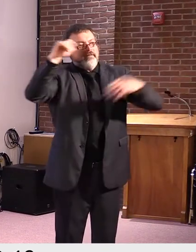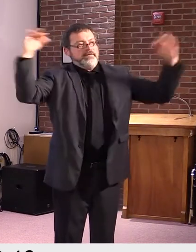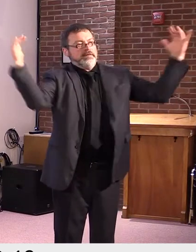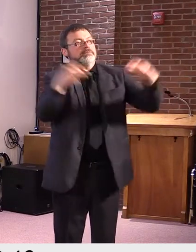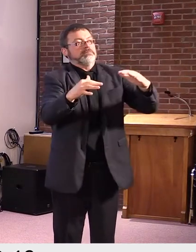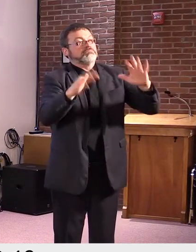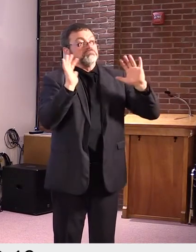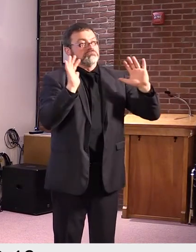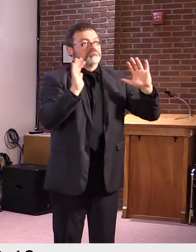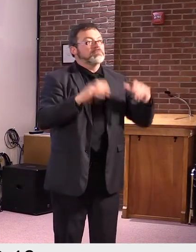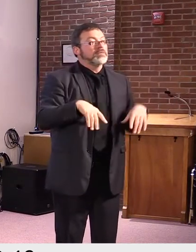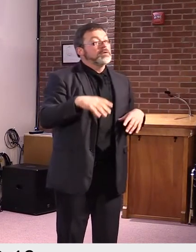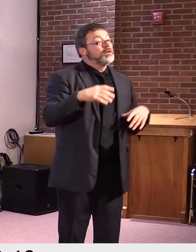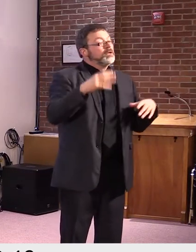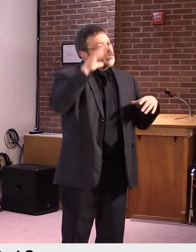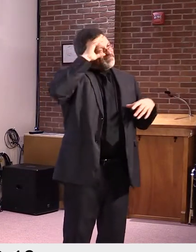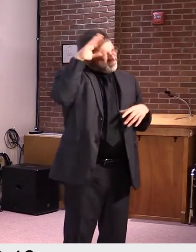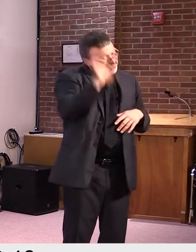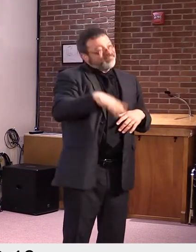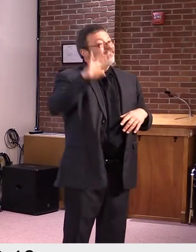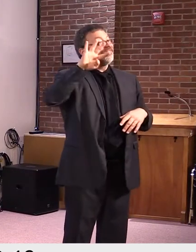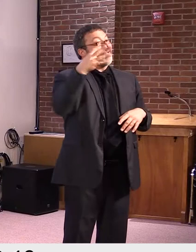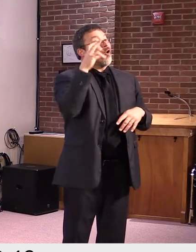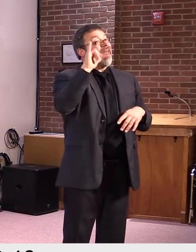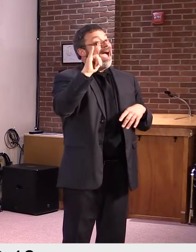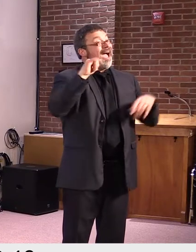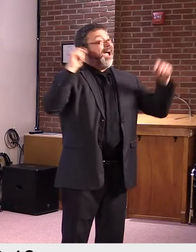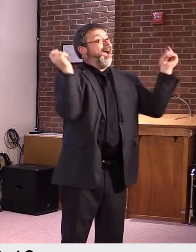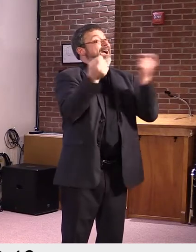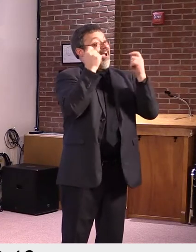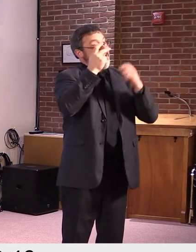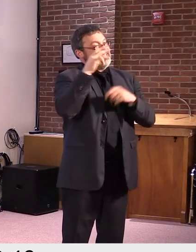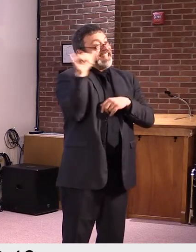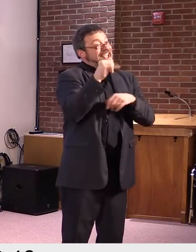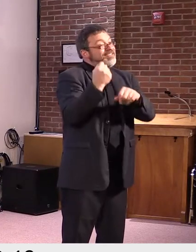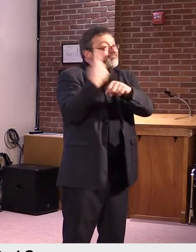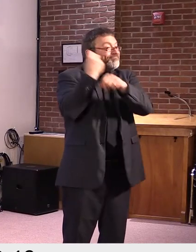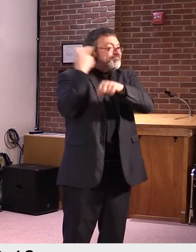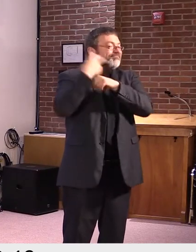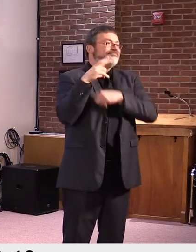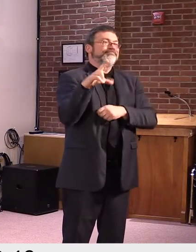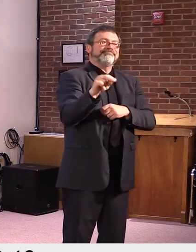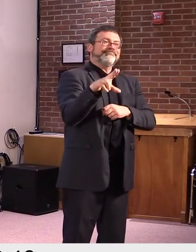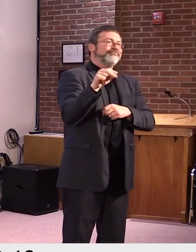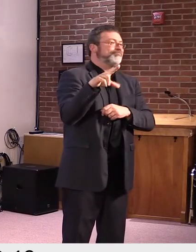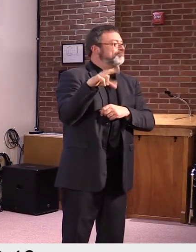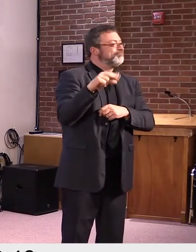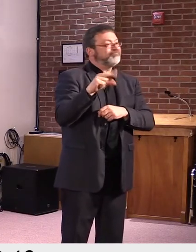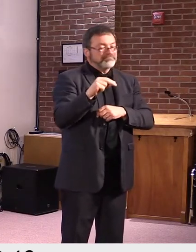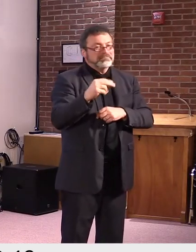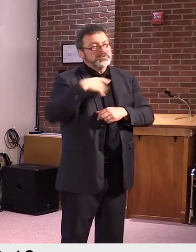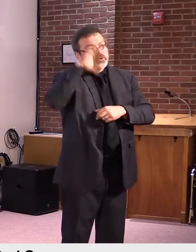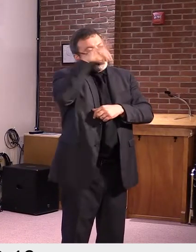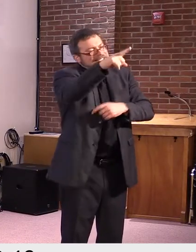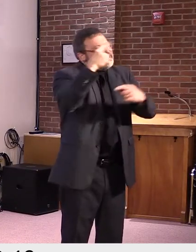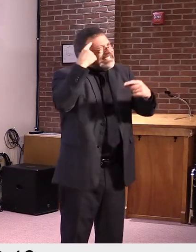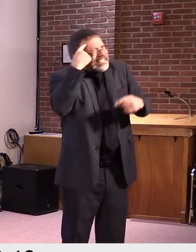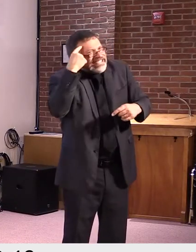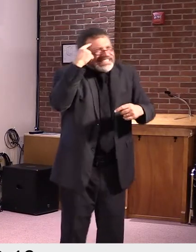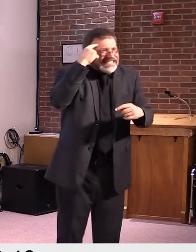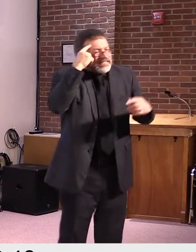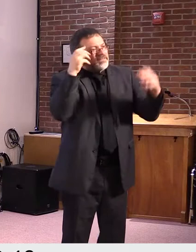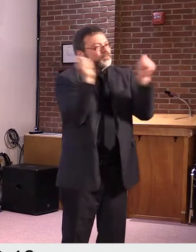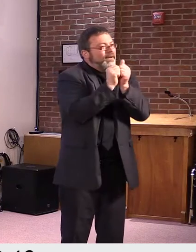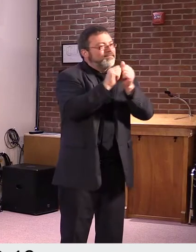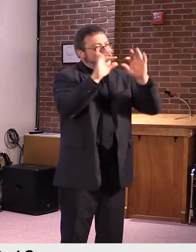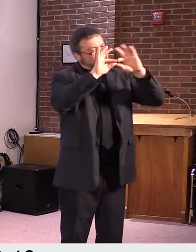well. Another staple of recreating in Vermont is opening Friday, our state parks. The Agency of Natural